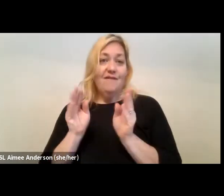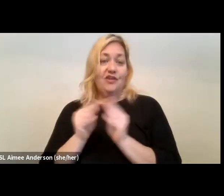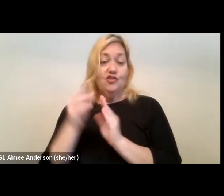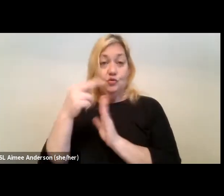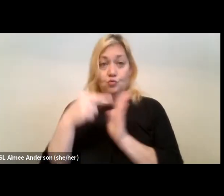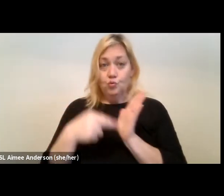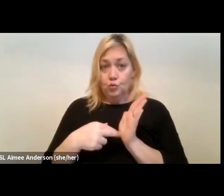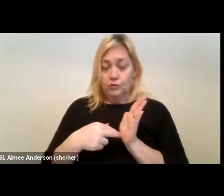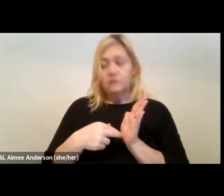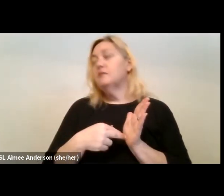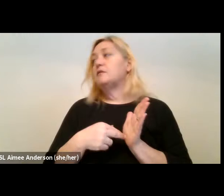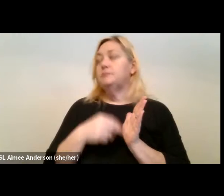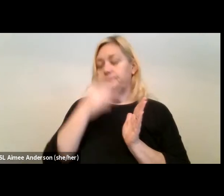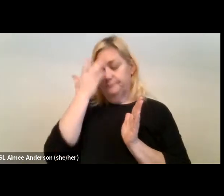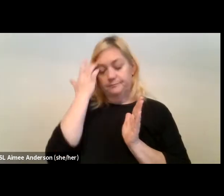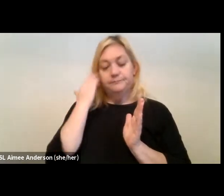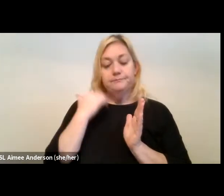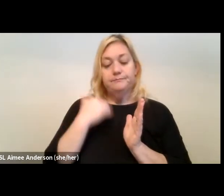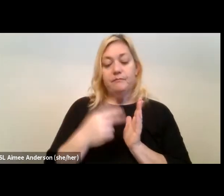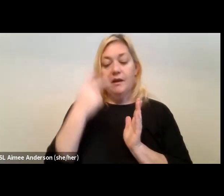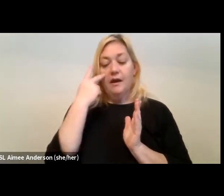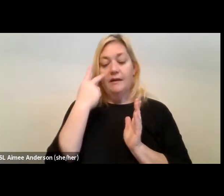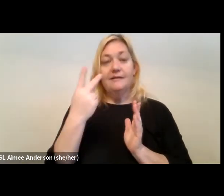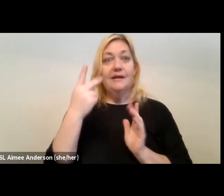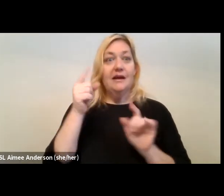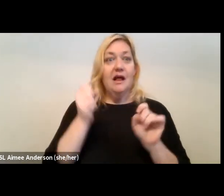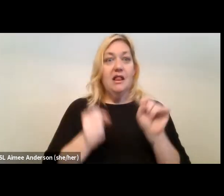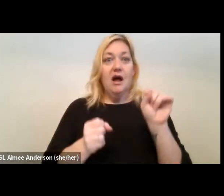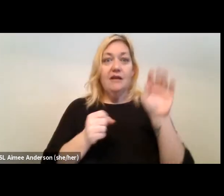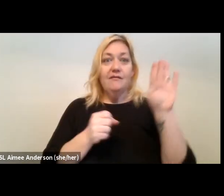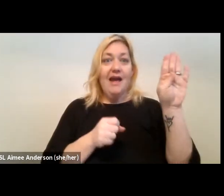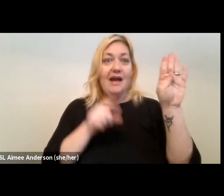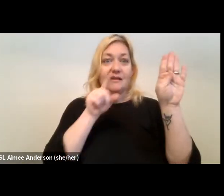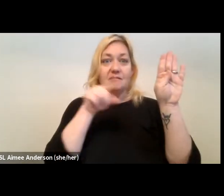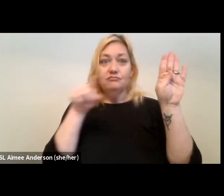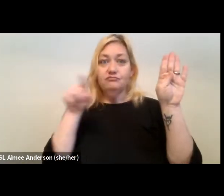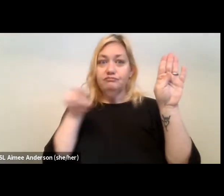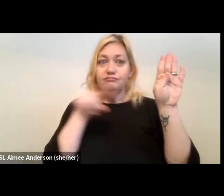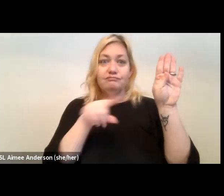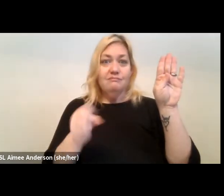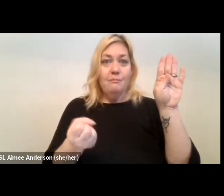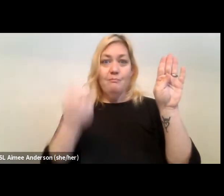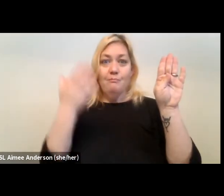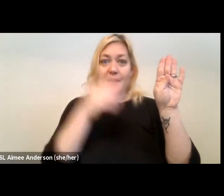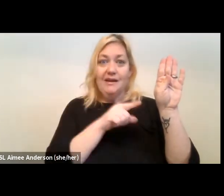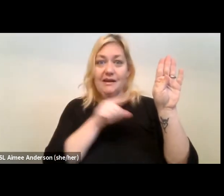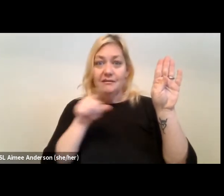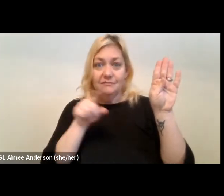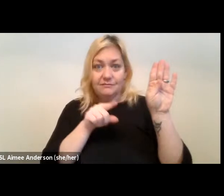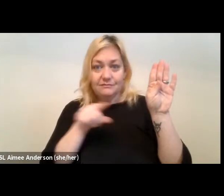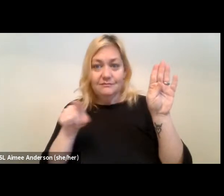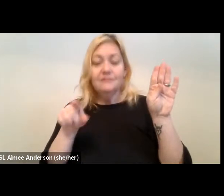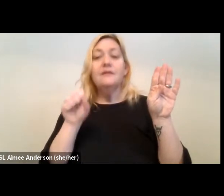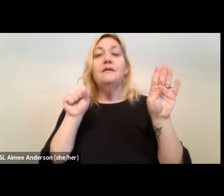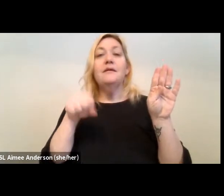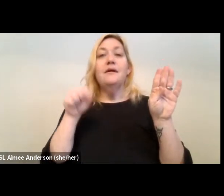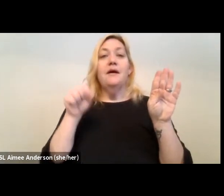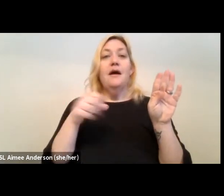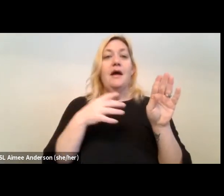rules. All right, I see a variety of people with their hands raised,